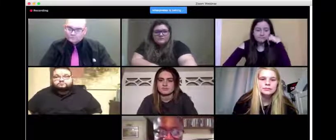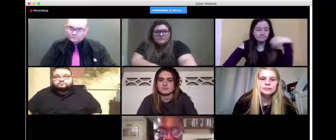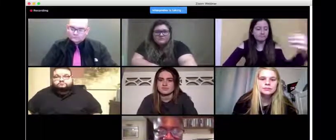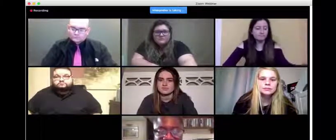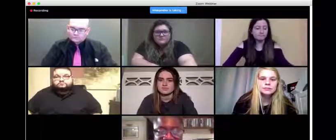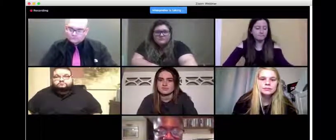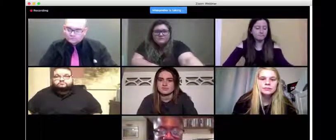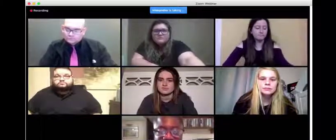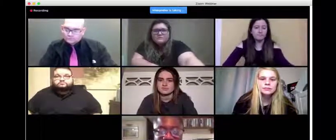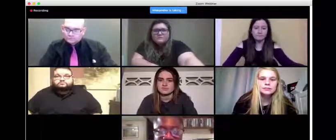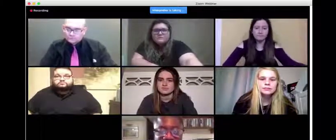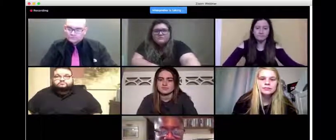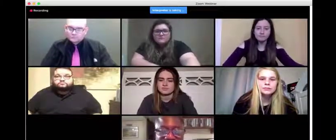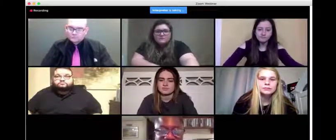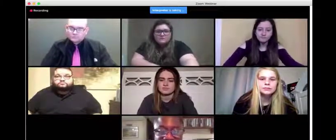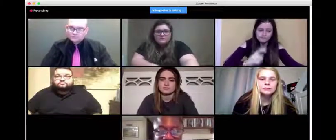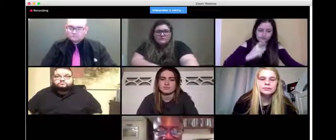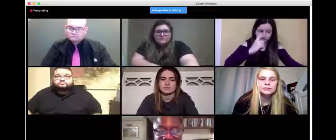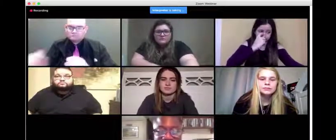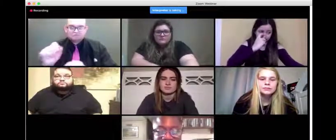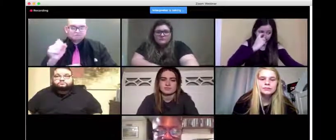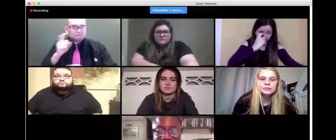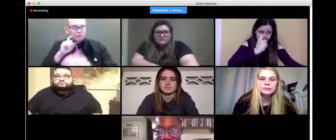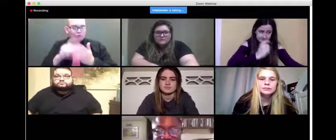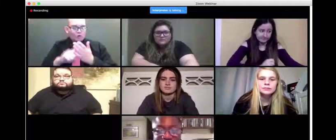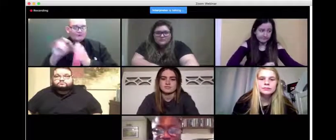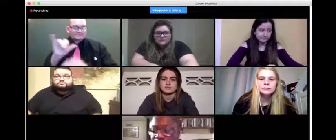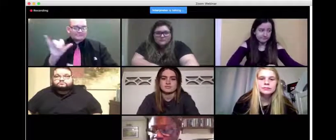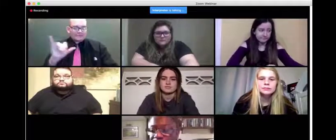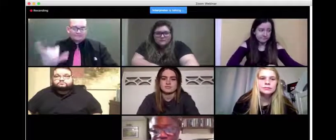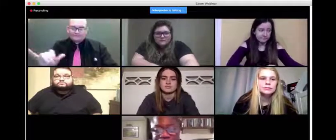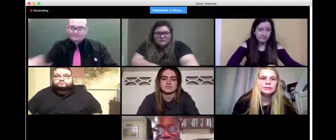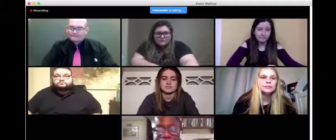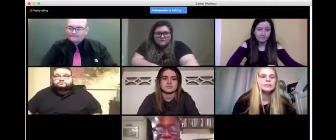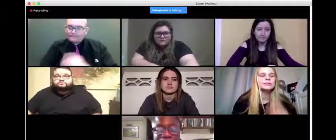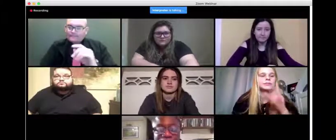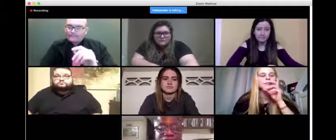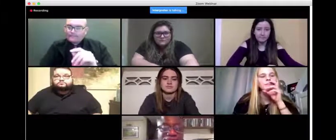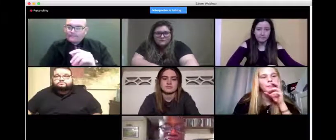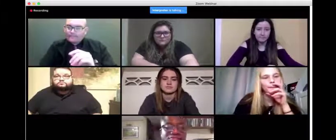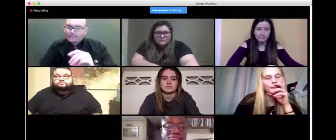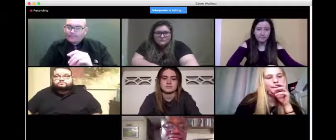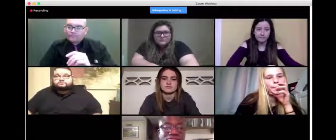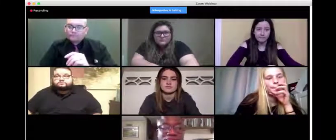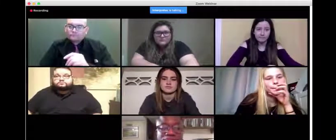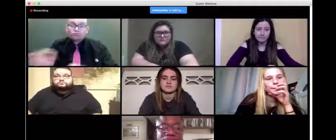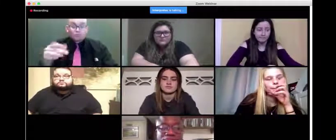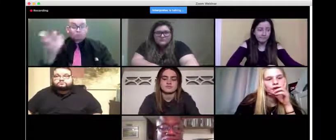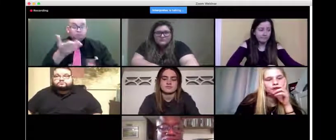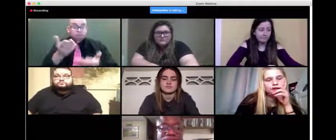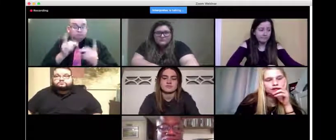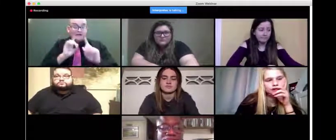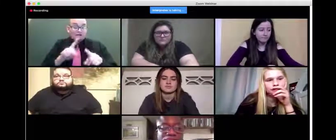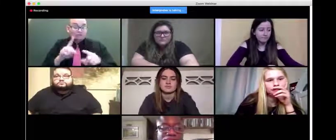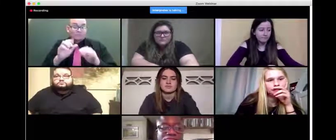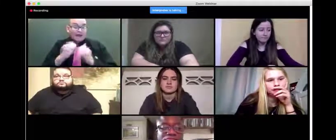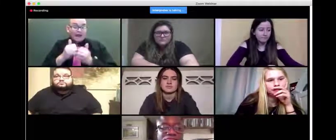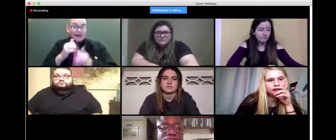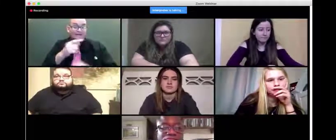We're noticing similar questions. So anybody want to answer that? With hearing and deaf people, how can hearing